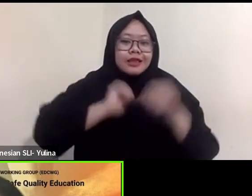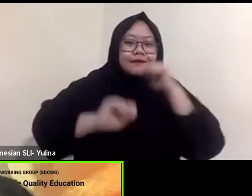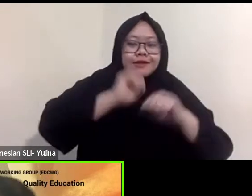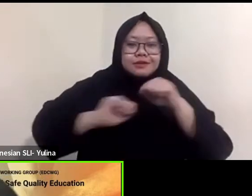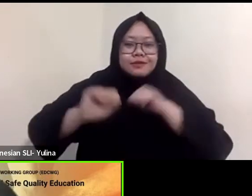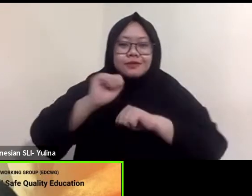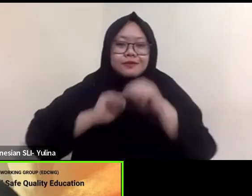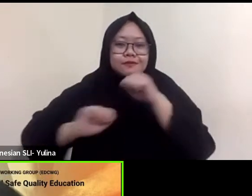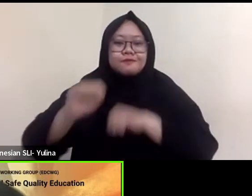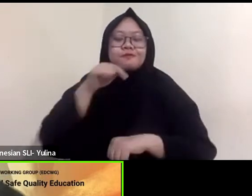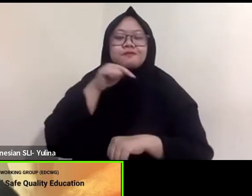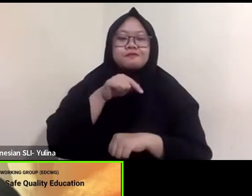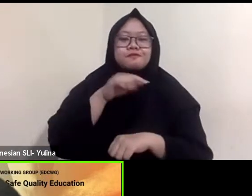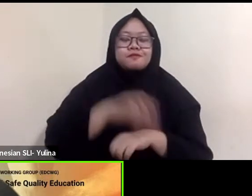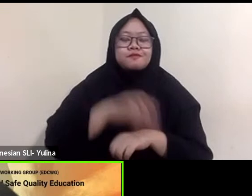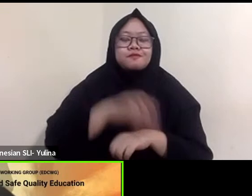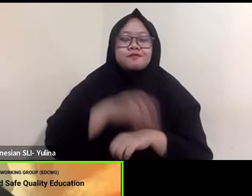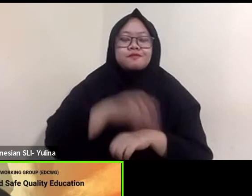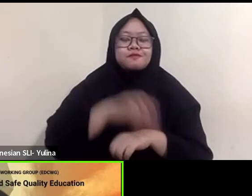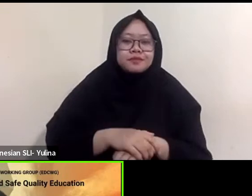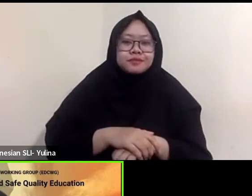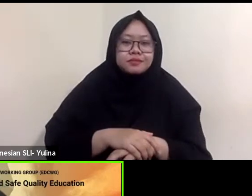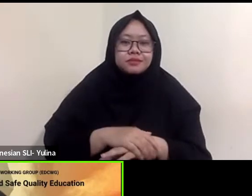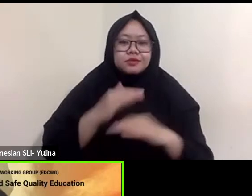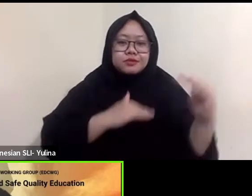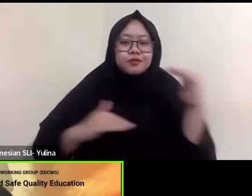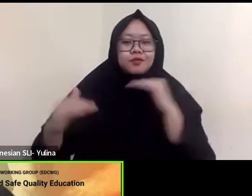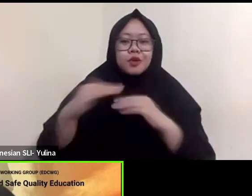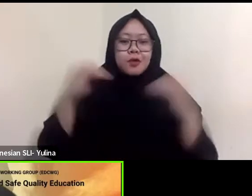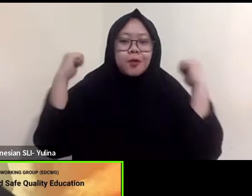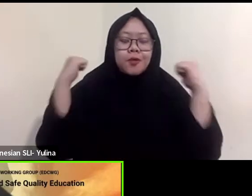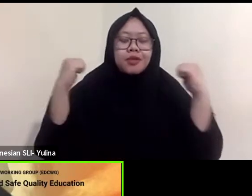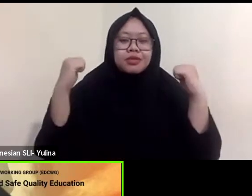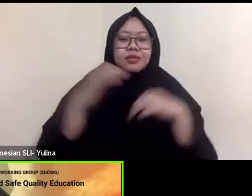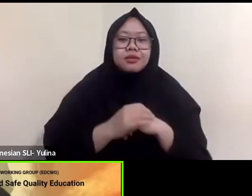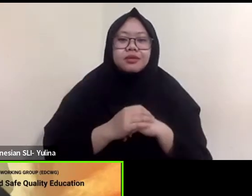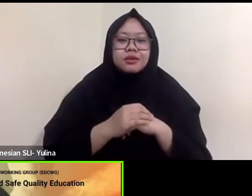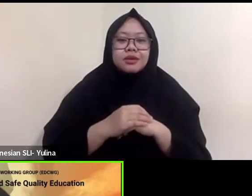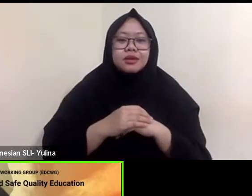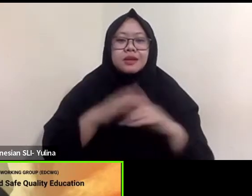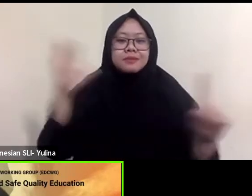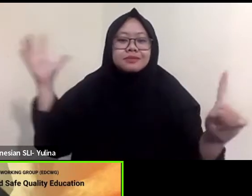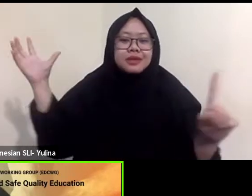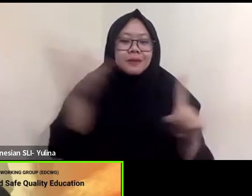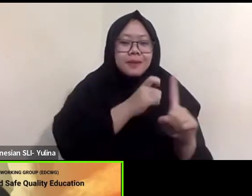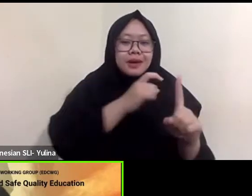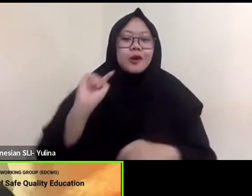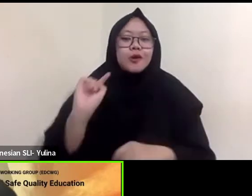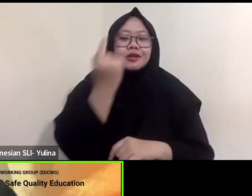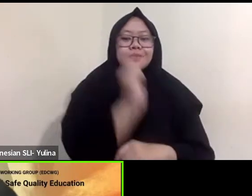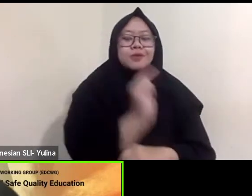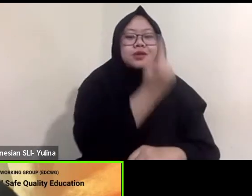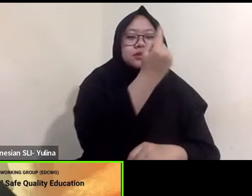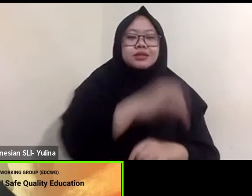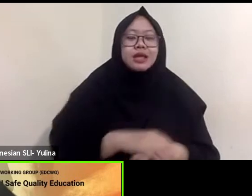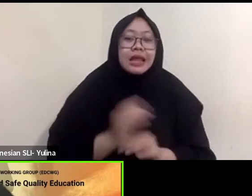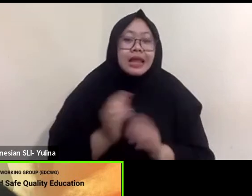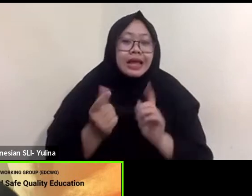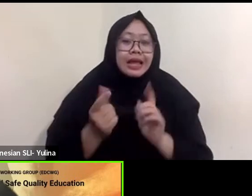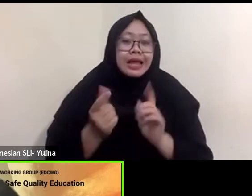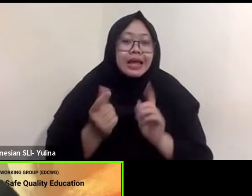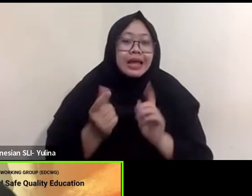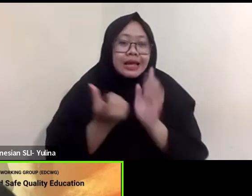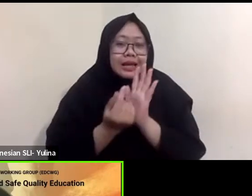recovery with these four priorities you just mentioned. And as you mentioned, Dr. Iwan, girls' education has been specifically challenged by the